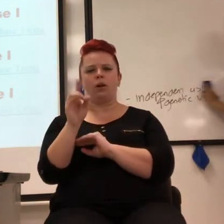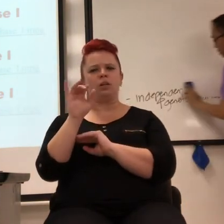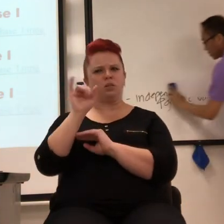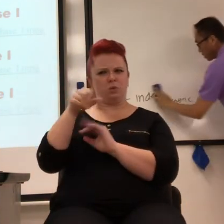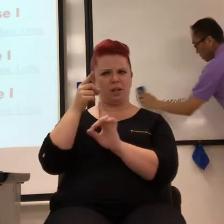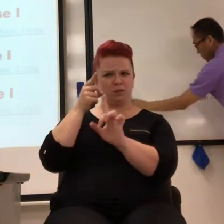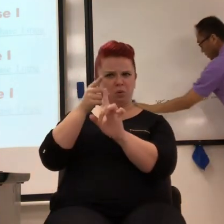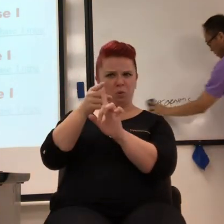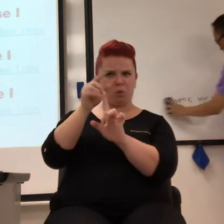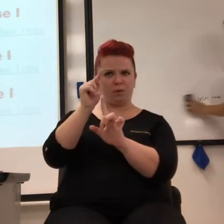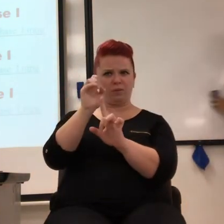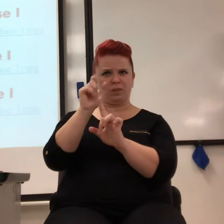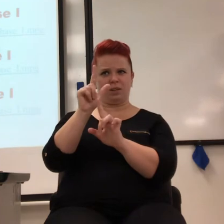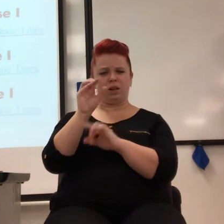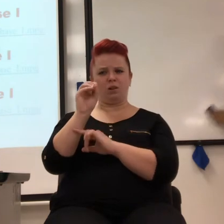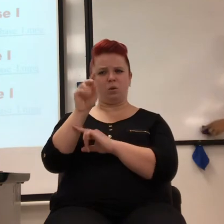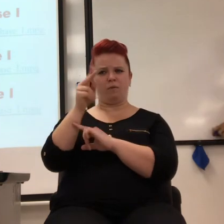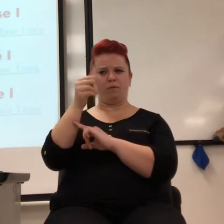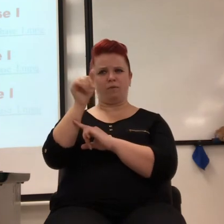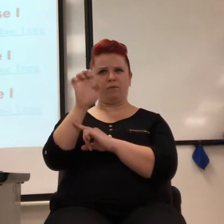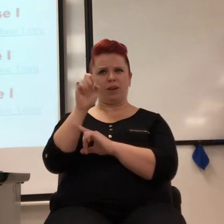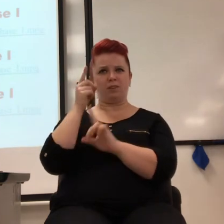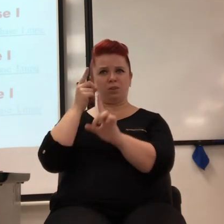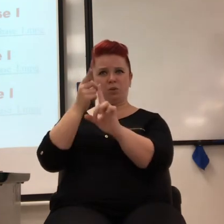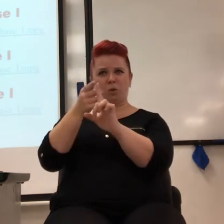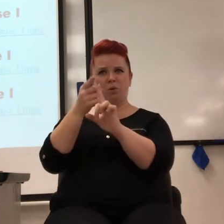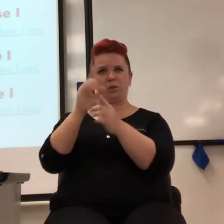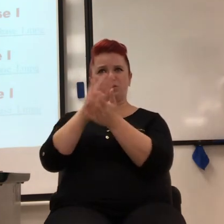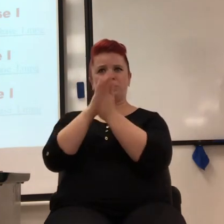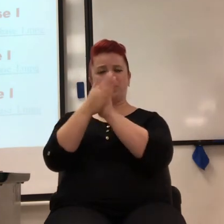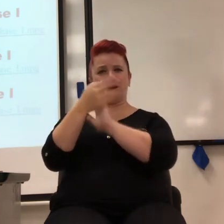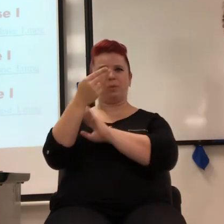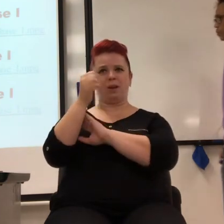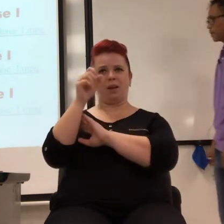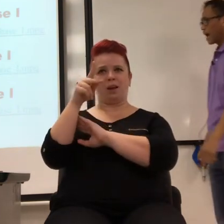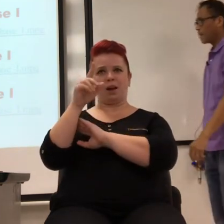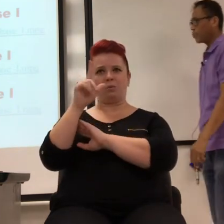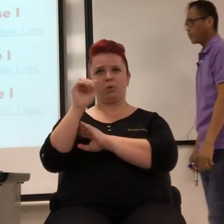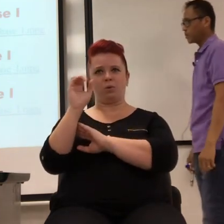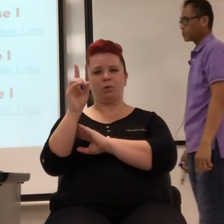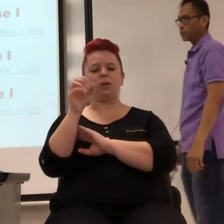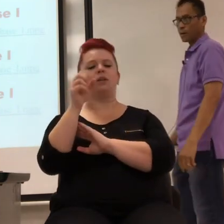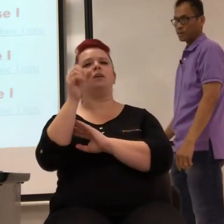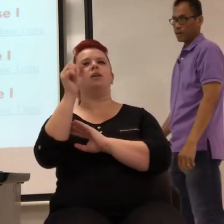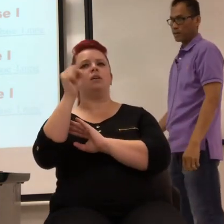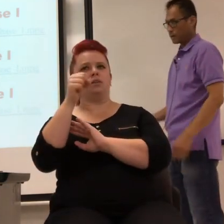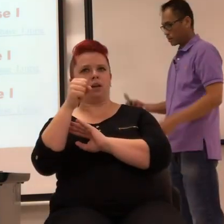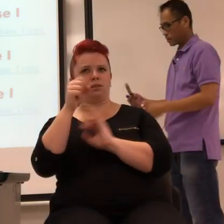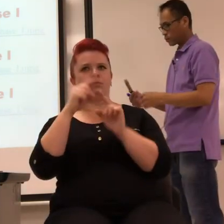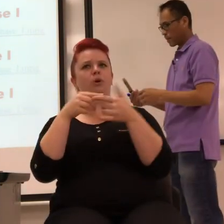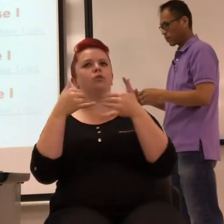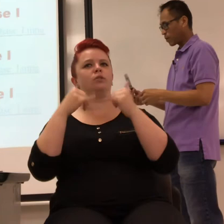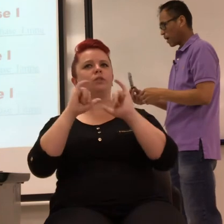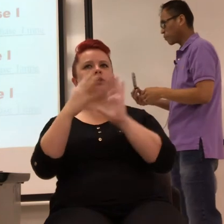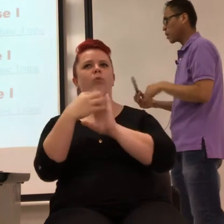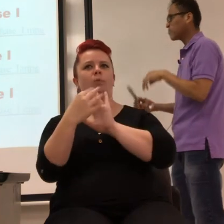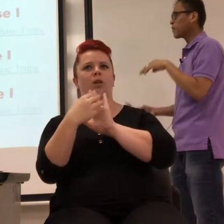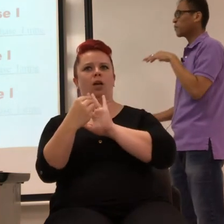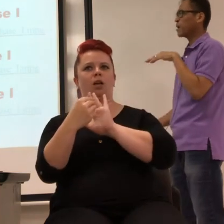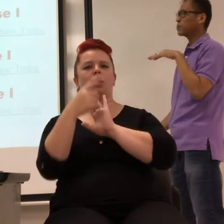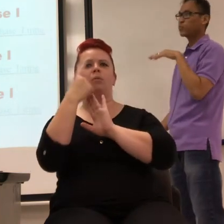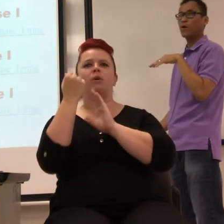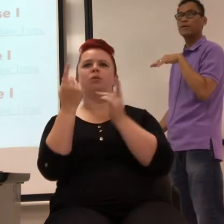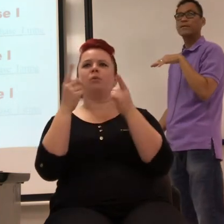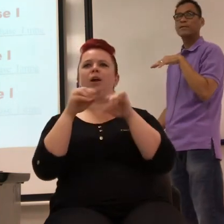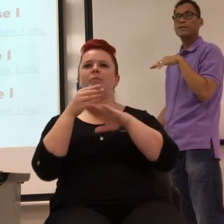start dividing. Yes. Okay. The goal of telophase one is you will be haploid, but you're still replicated. Because remember, what comes